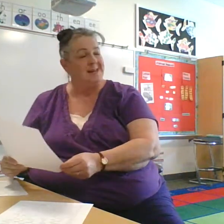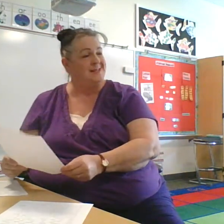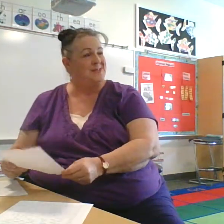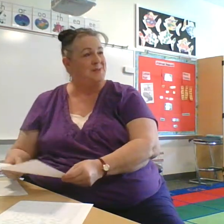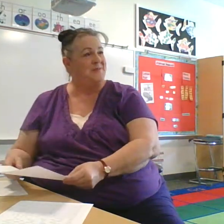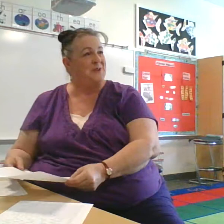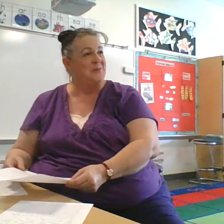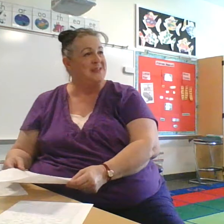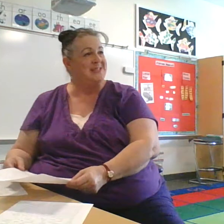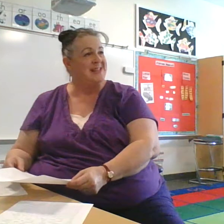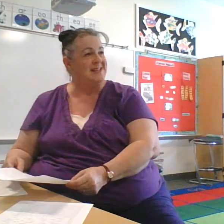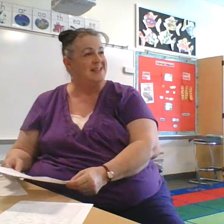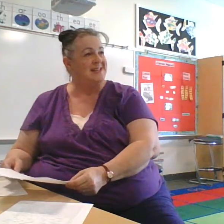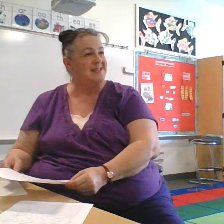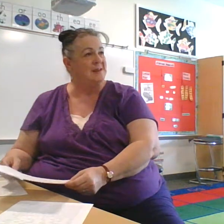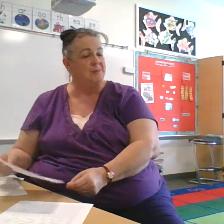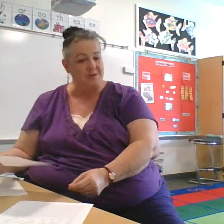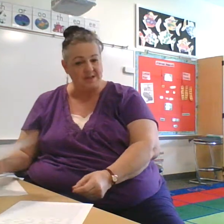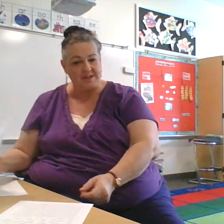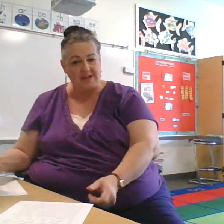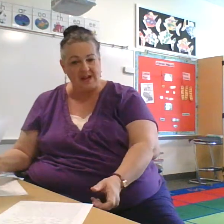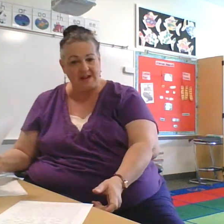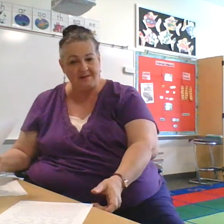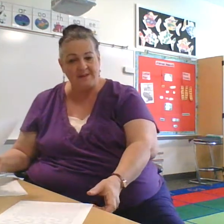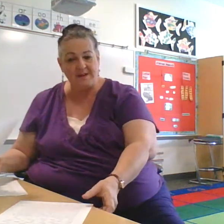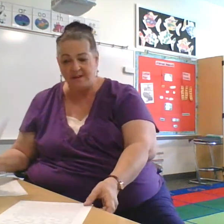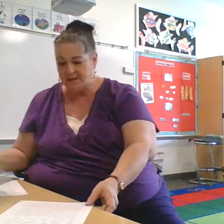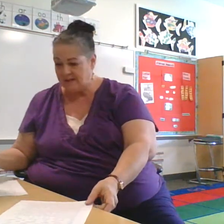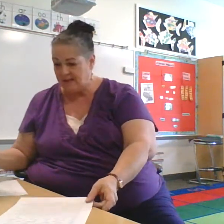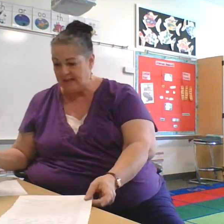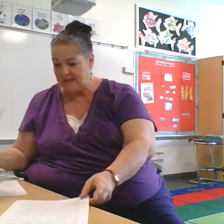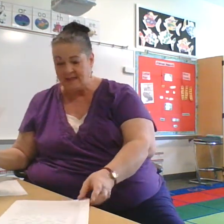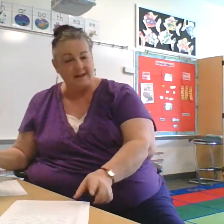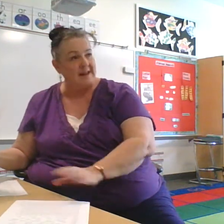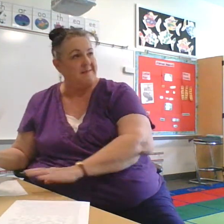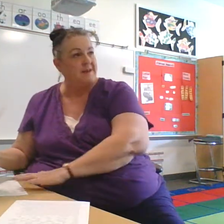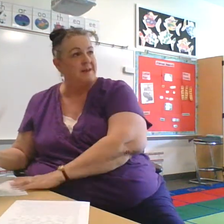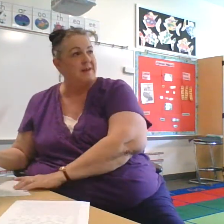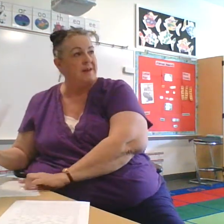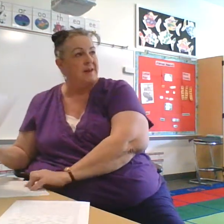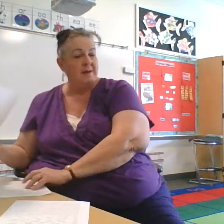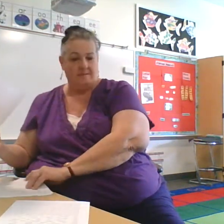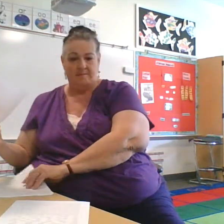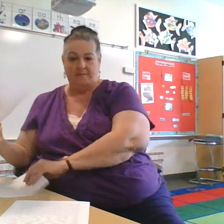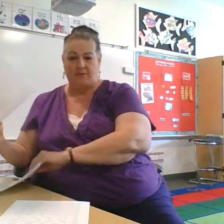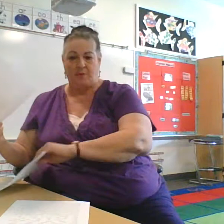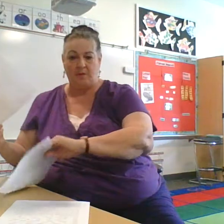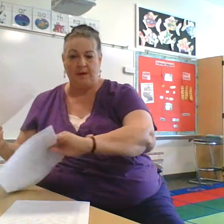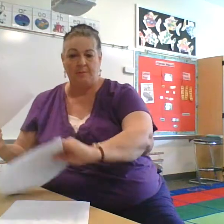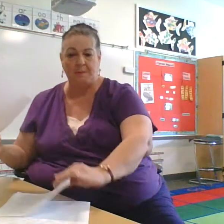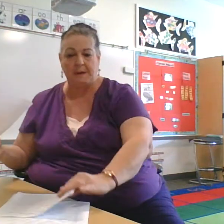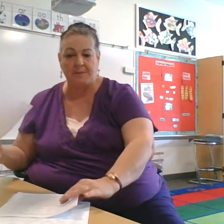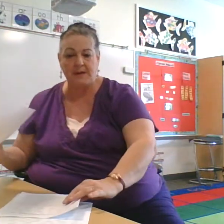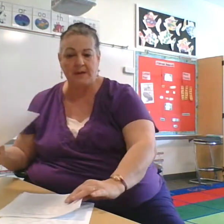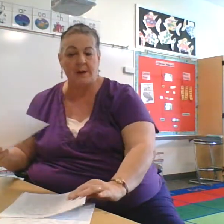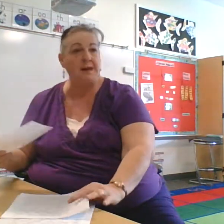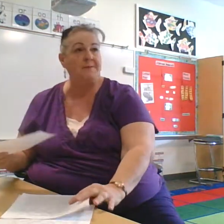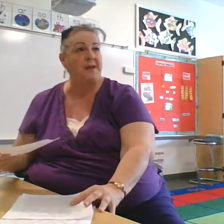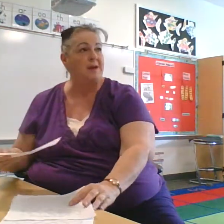do a few of these sentences, and we'll just save lesson 11 Okay. for when more people can come. And if they don't